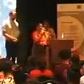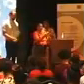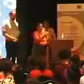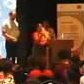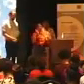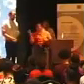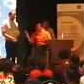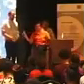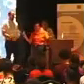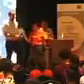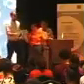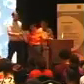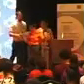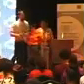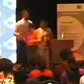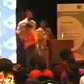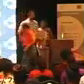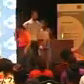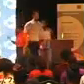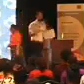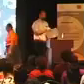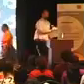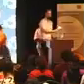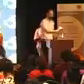comments. Thank you very much.